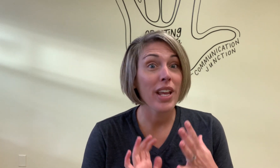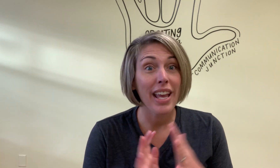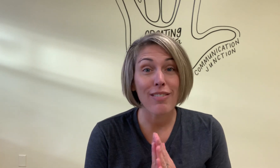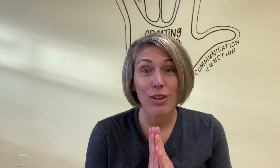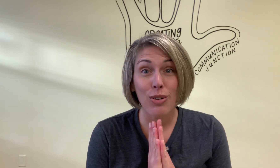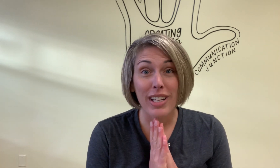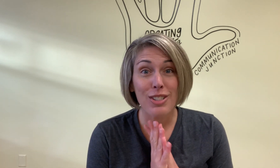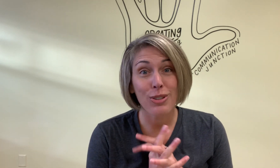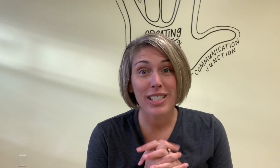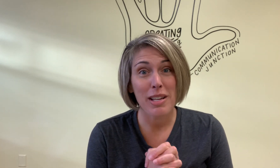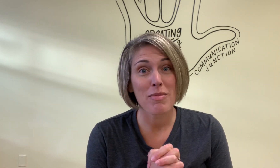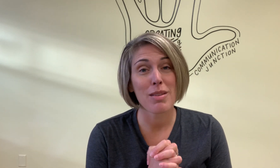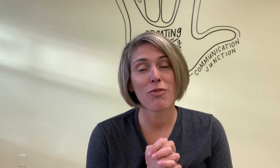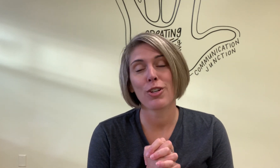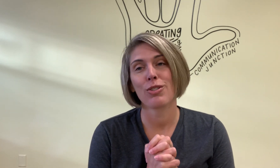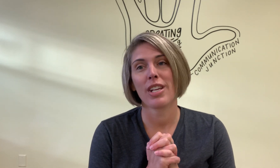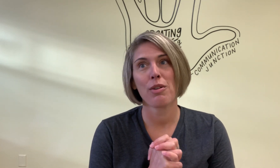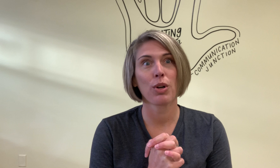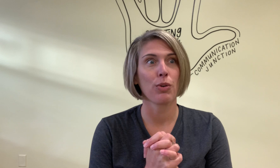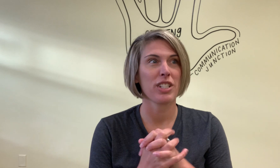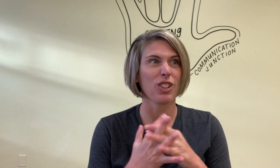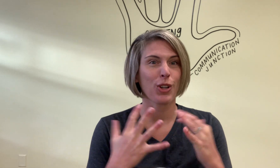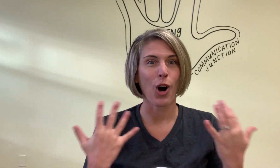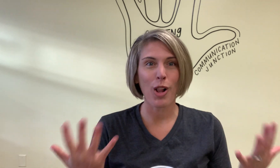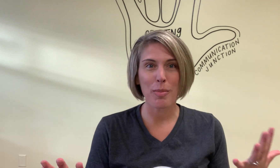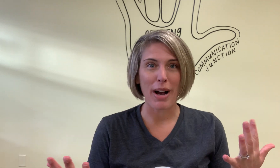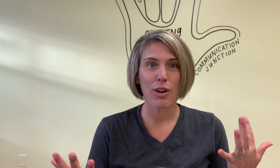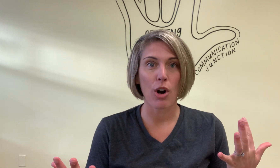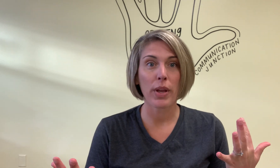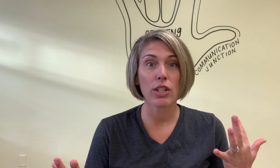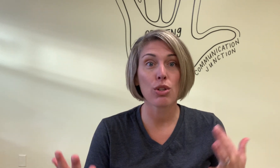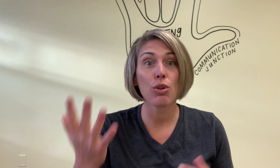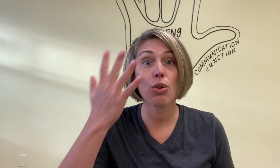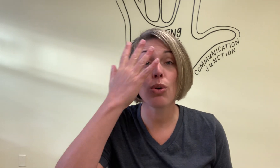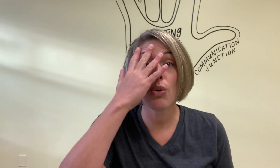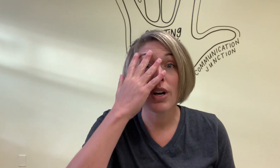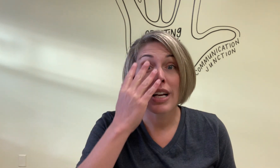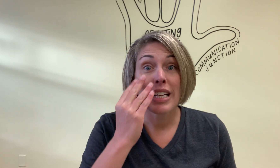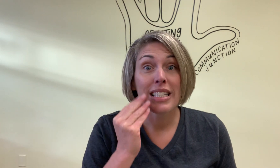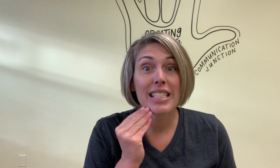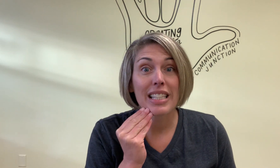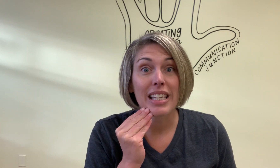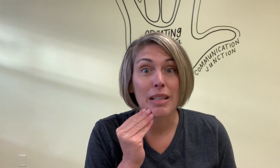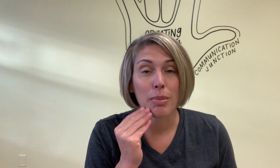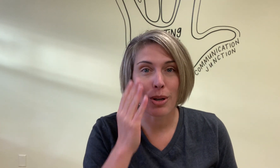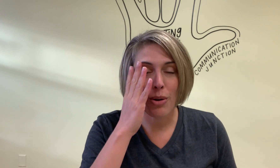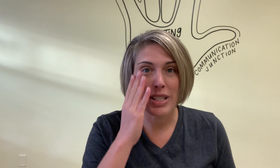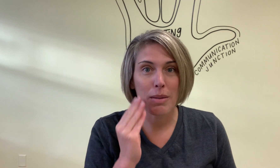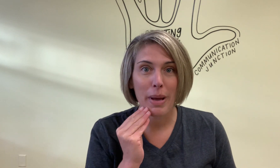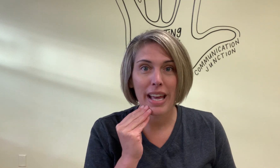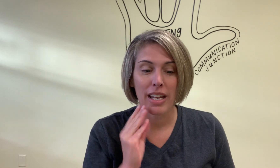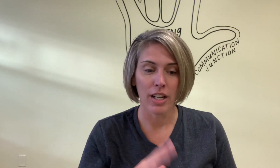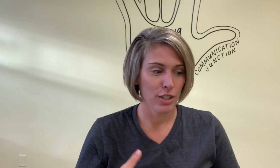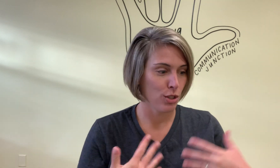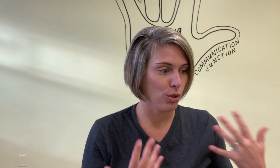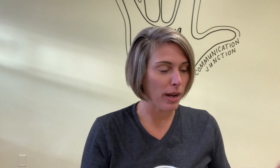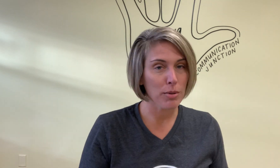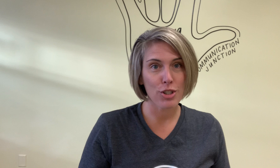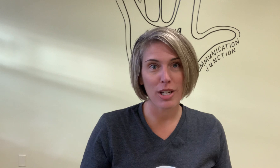have a great storytime theme for you today. We're going to learn all about going to sleep or going to bed. So grab your jammies